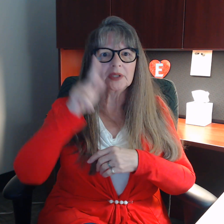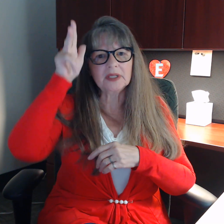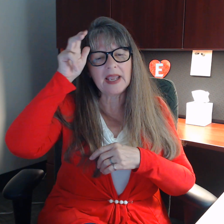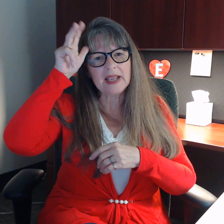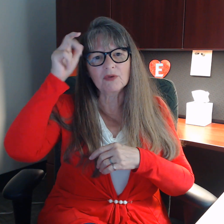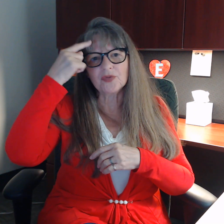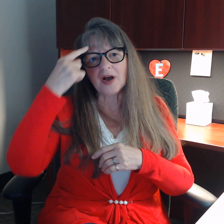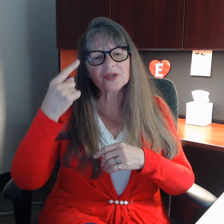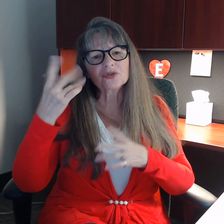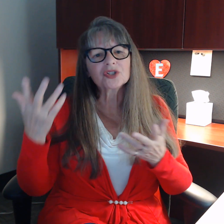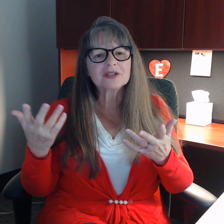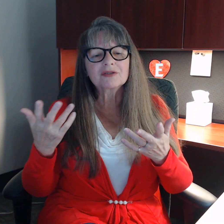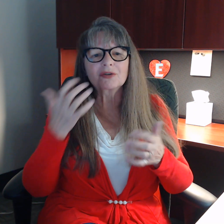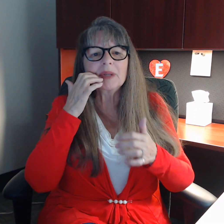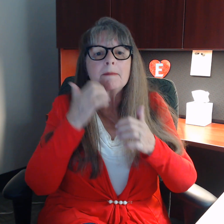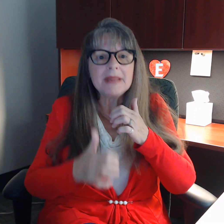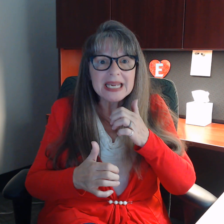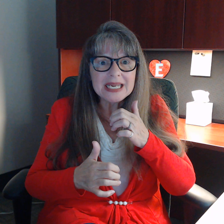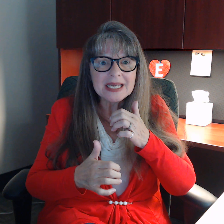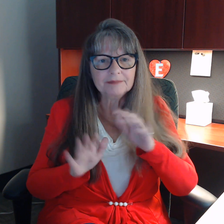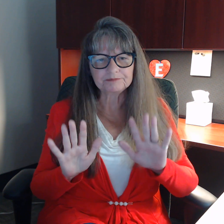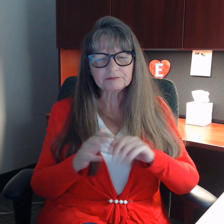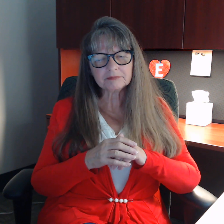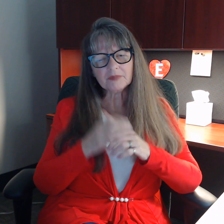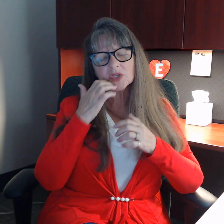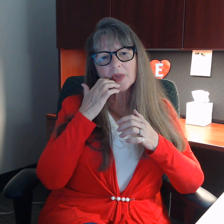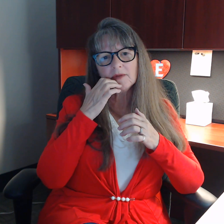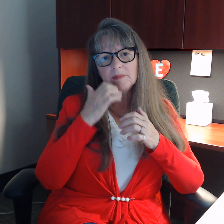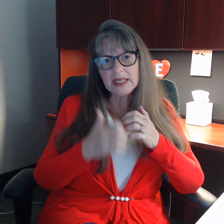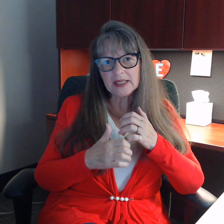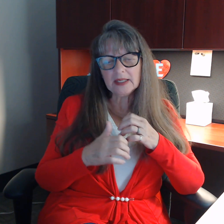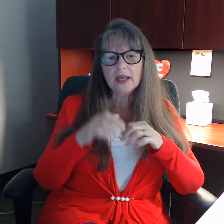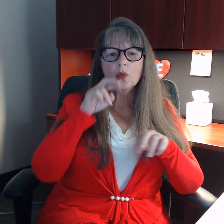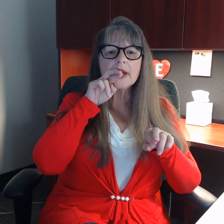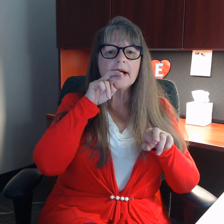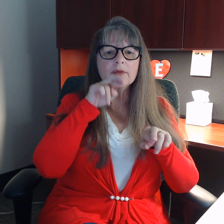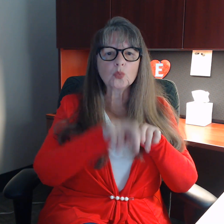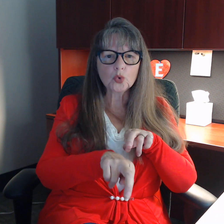really evil thoughts. They're being mean. So we have mean. We have